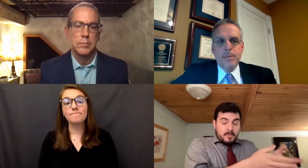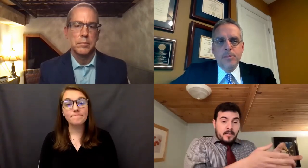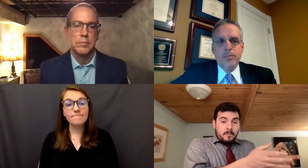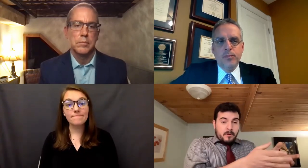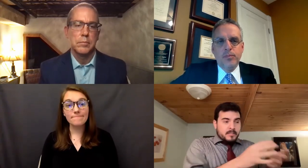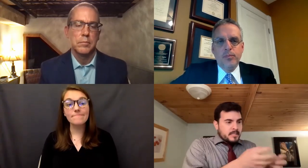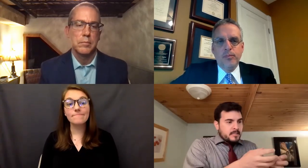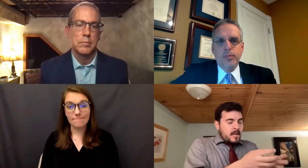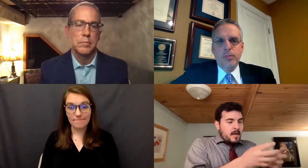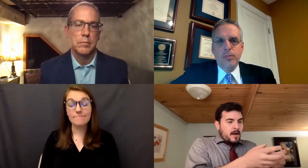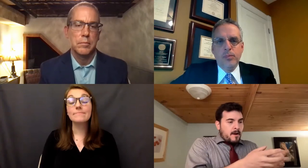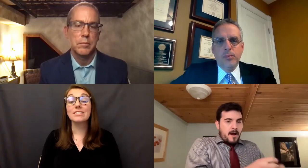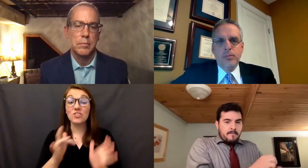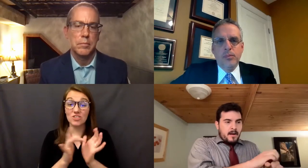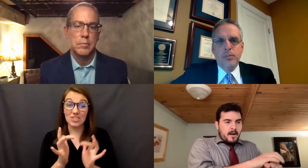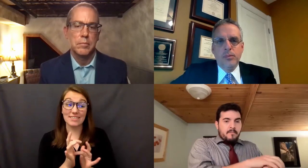frees particular persons